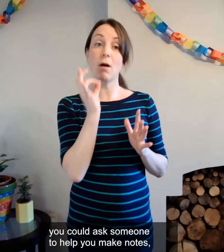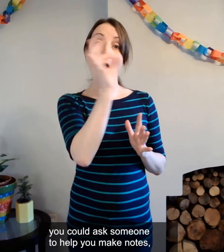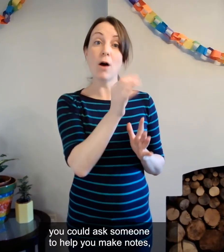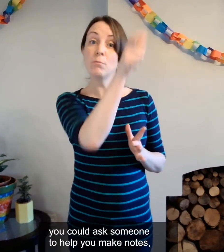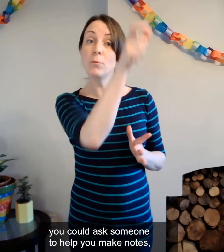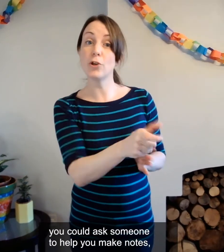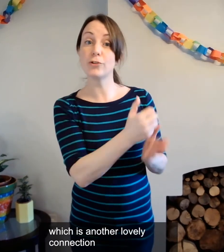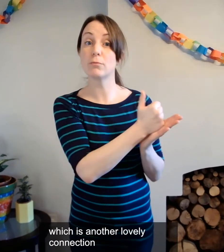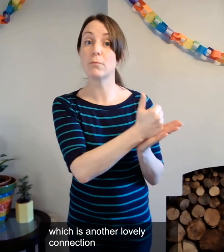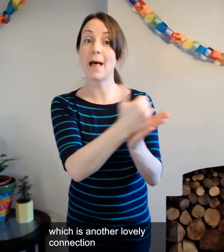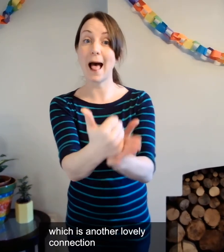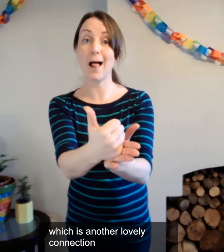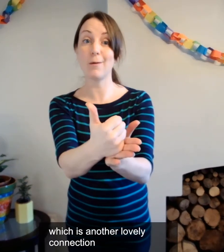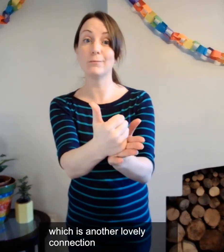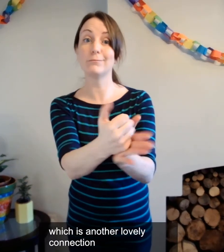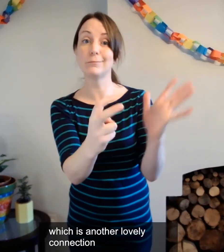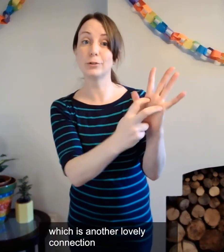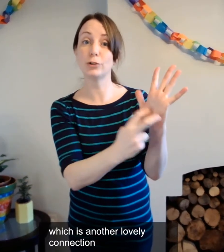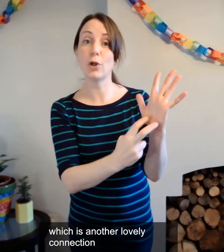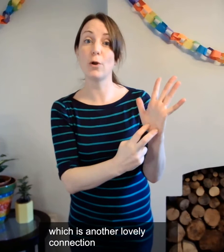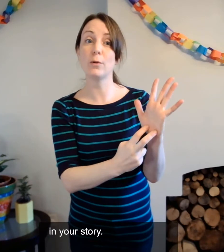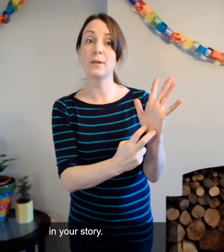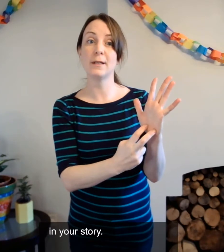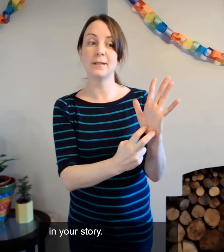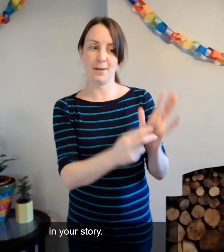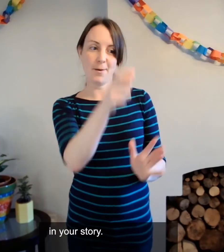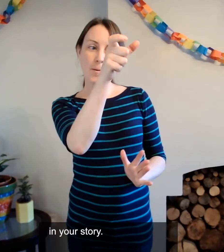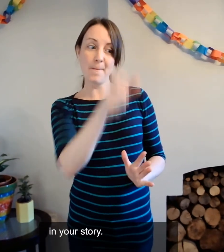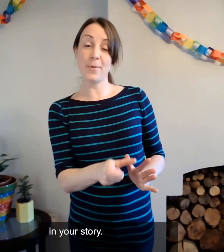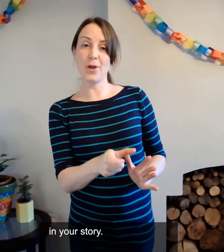make notes, which is another lovely connection in your story.